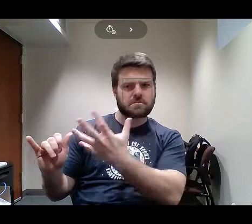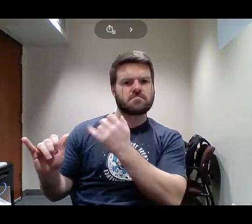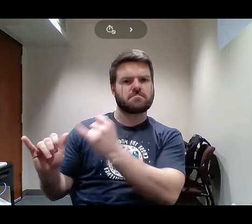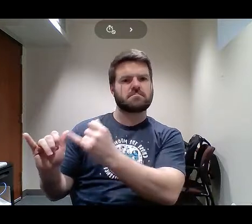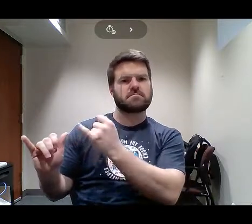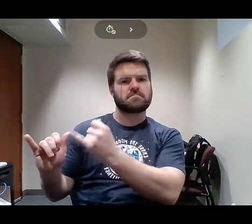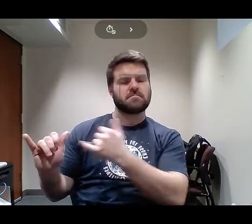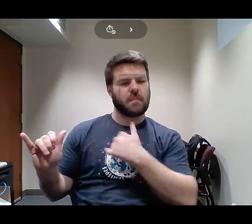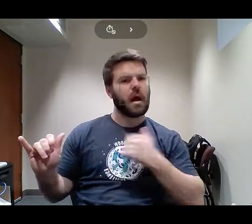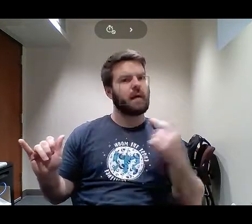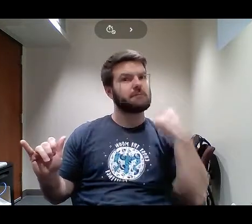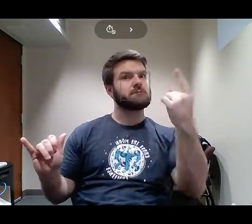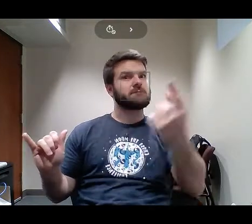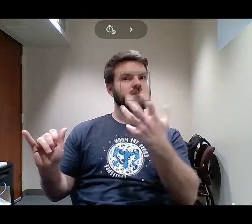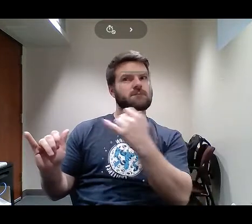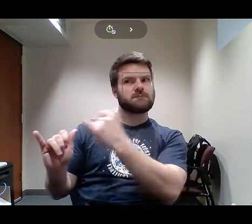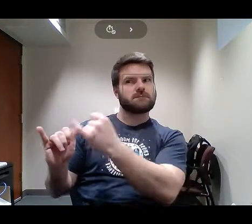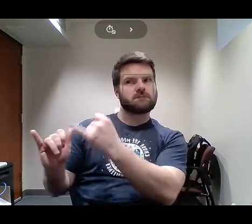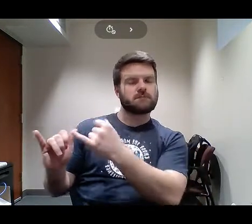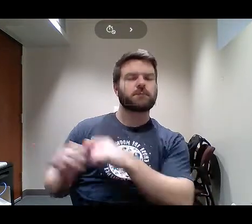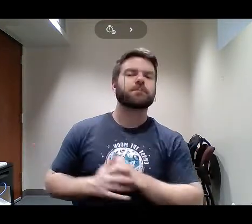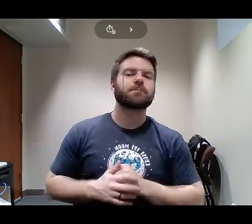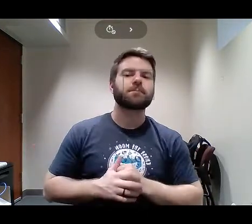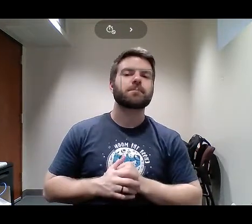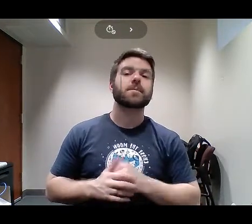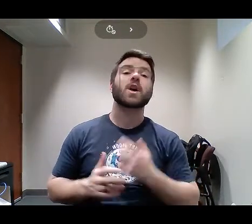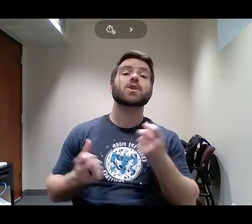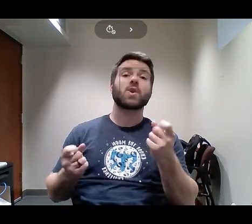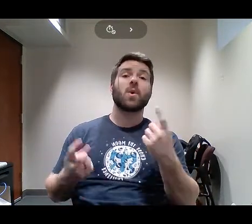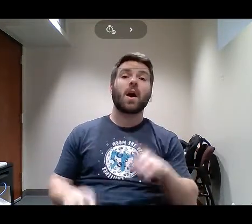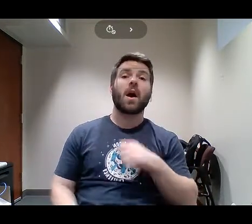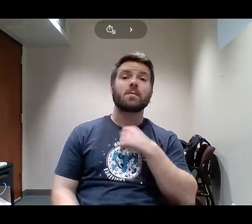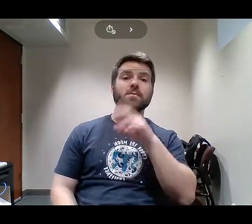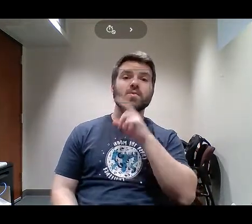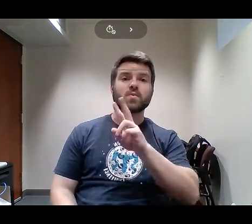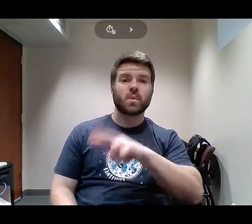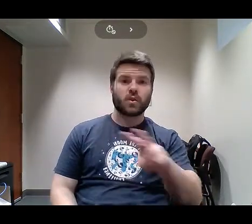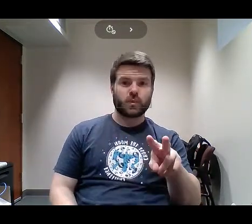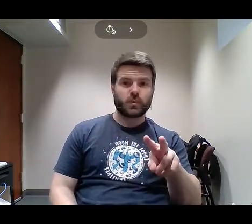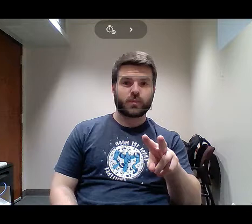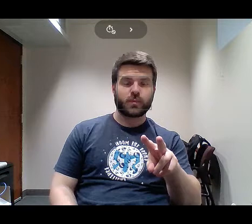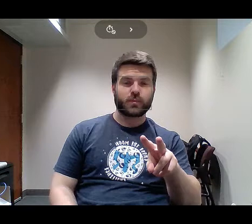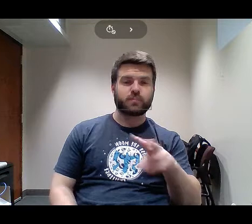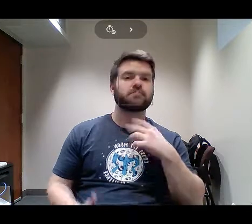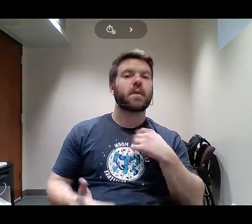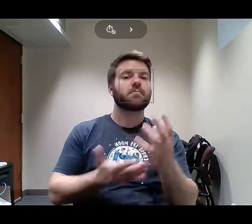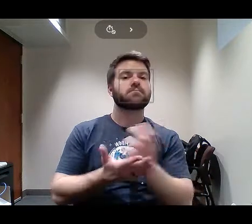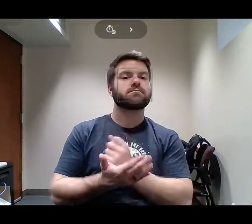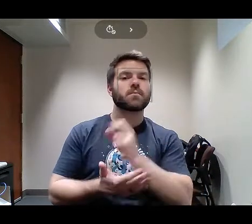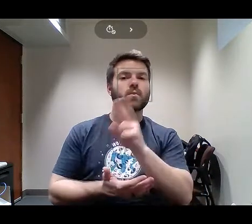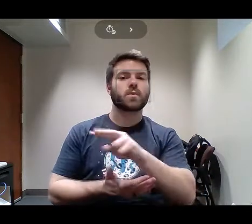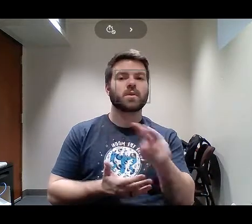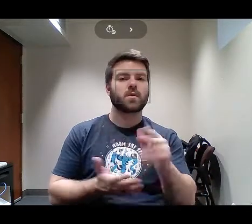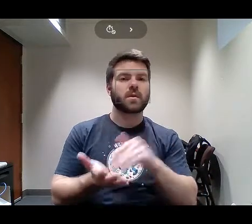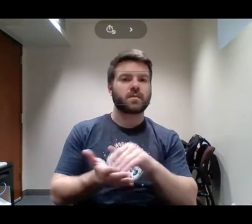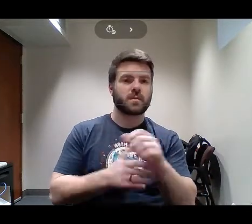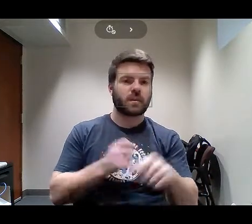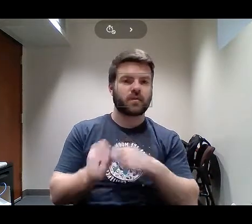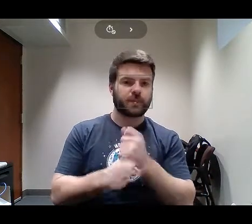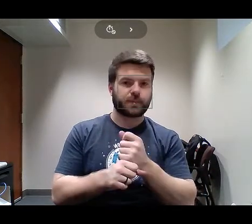career. So, I was 22 years old, making $22,000 a year. And it's where I met my best friend